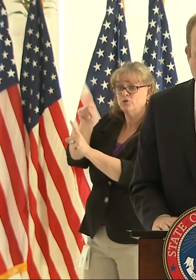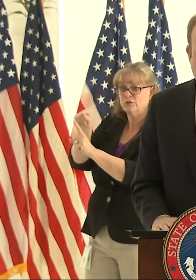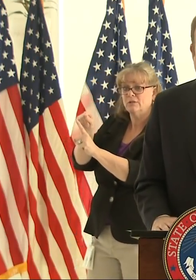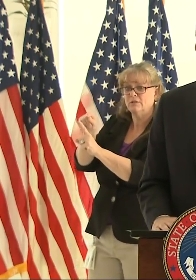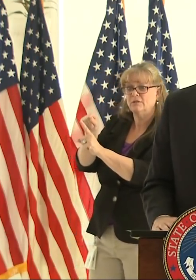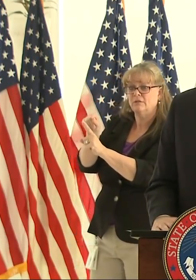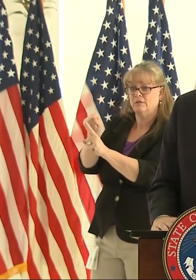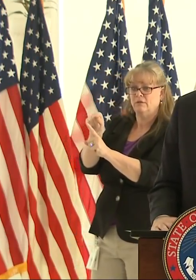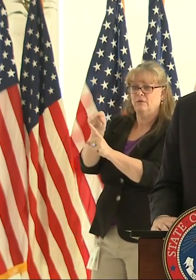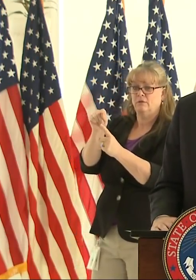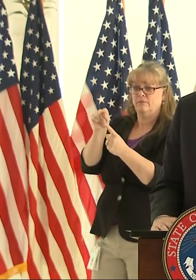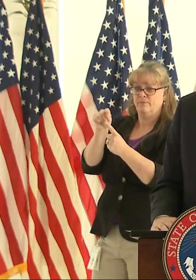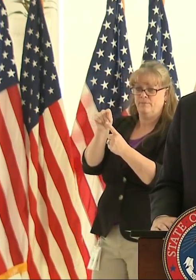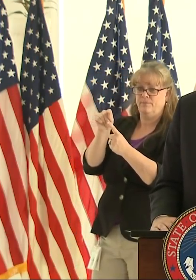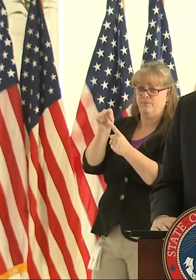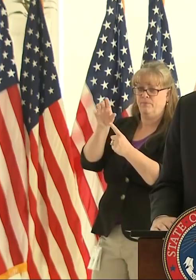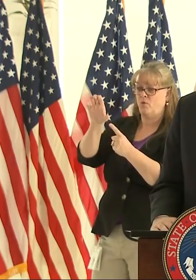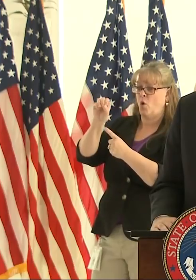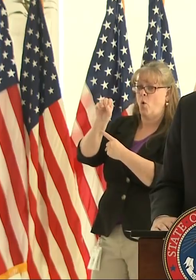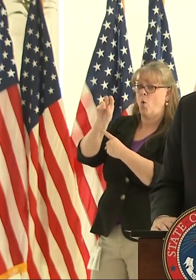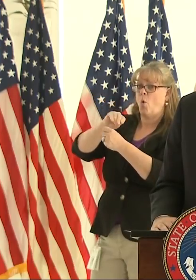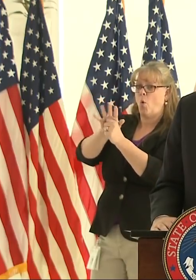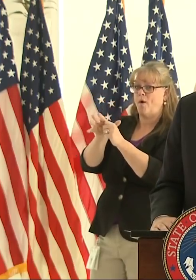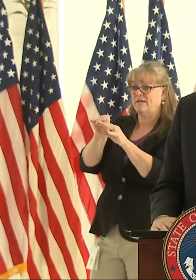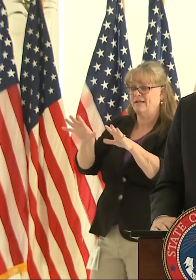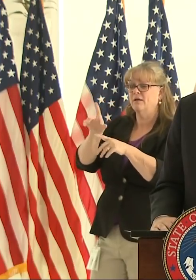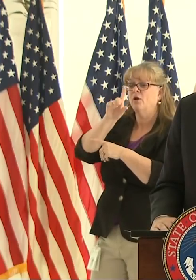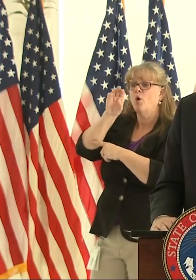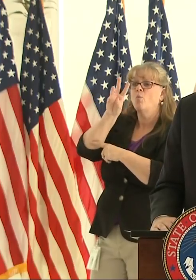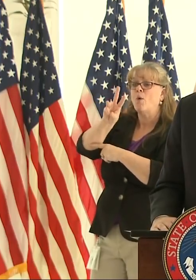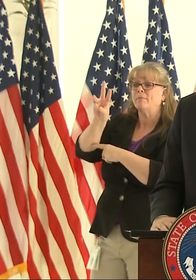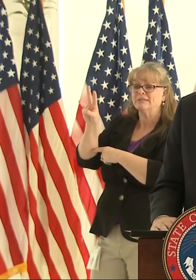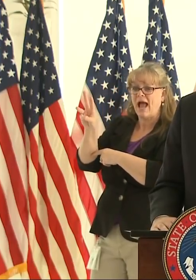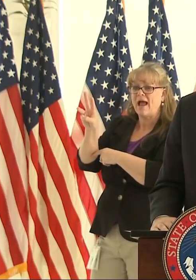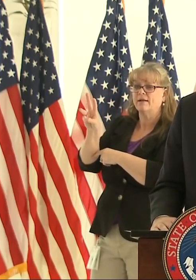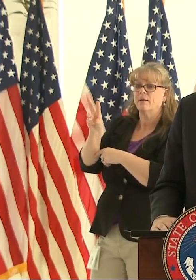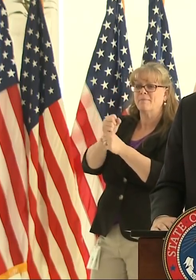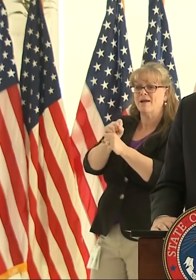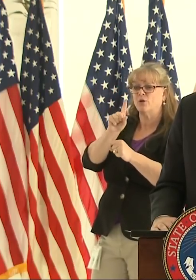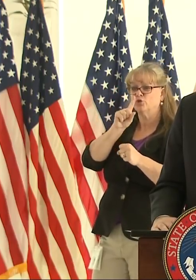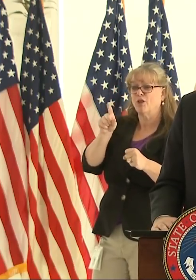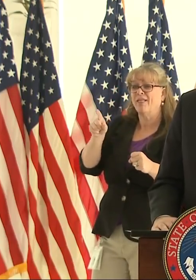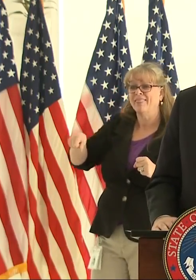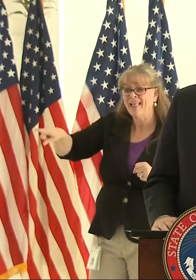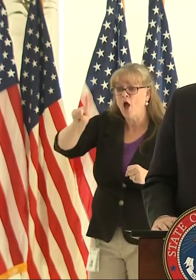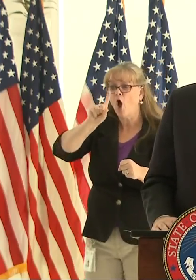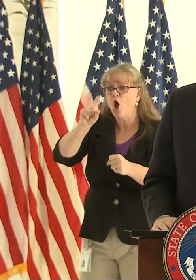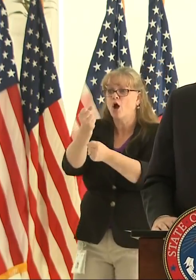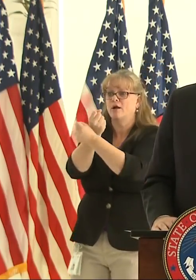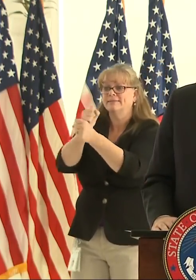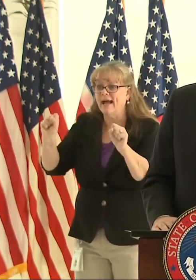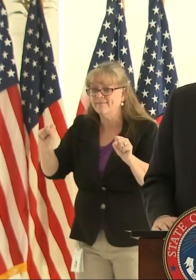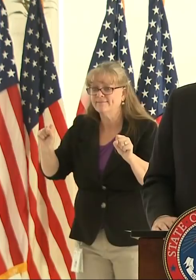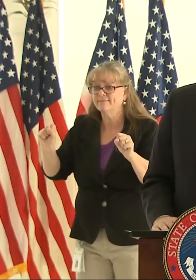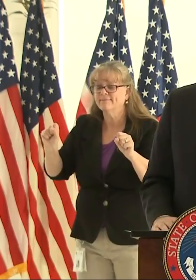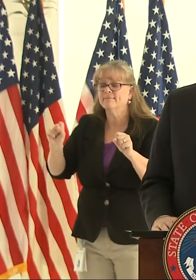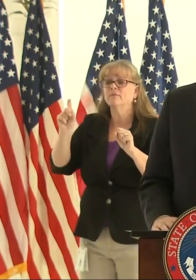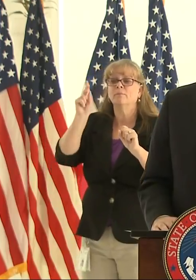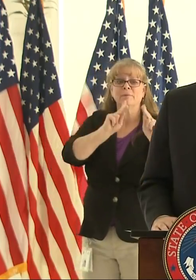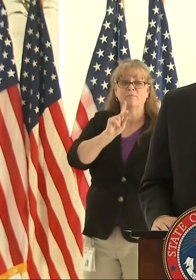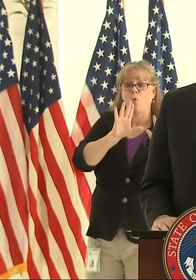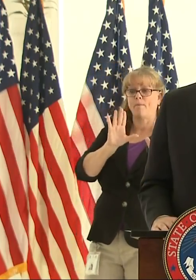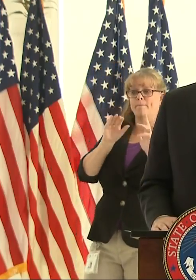website. We want to make sure that it's safe for the workers at JBS before they reopen, and we recognize the importance of JBS to national food